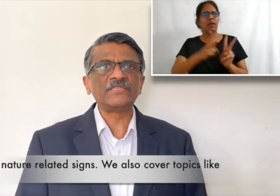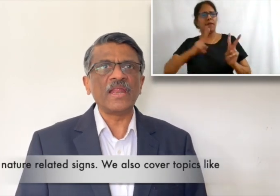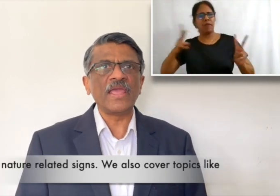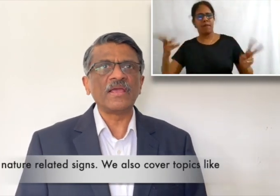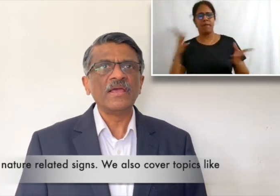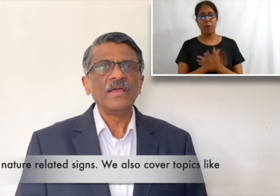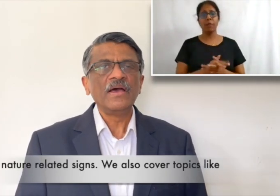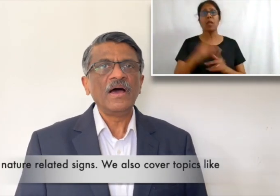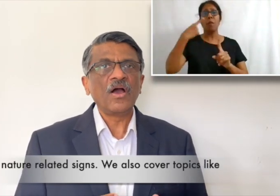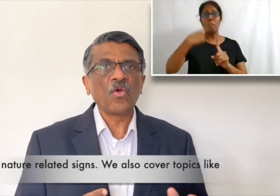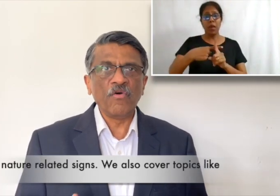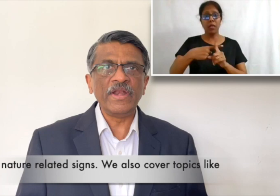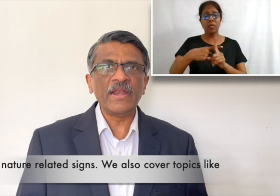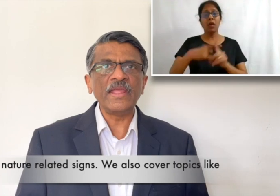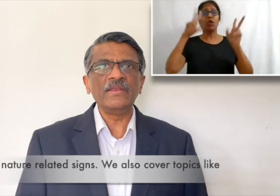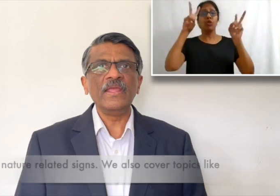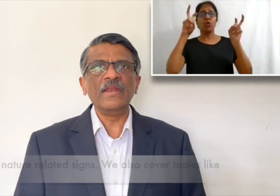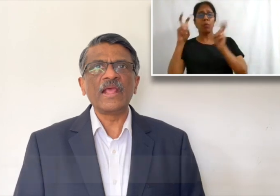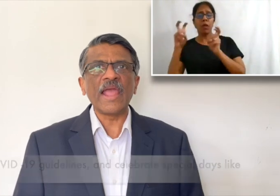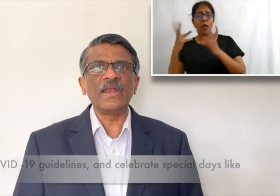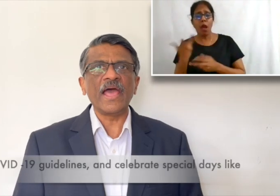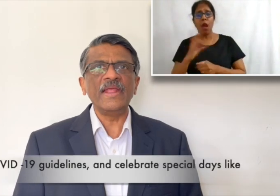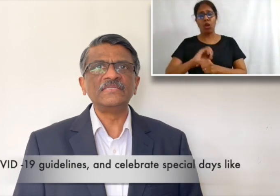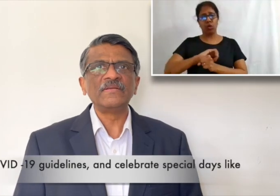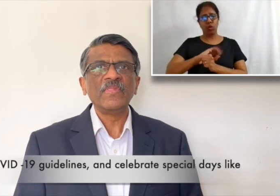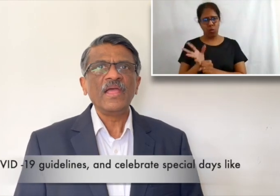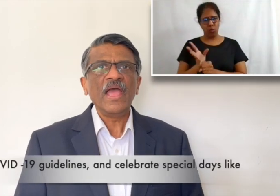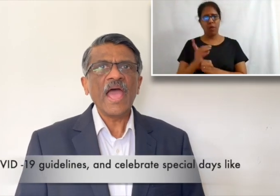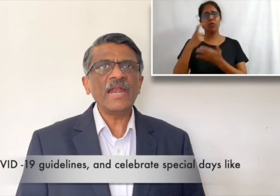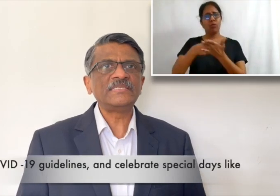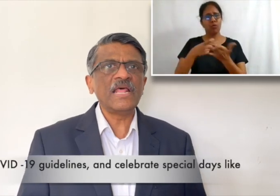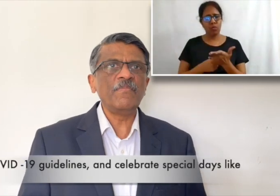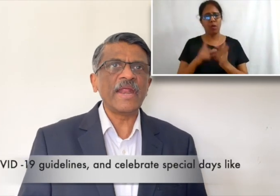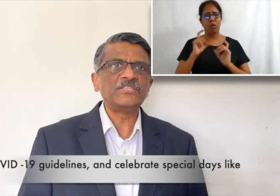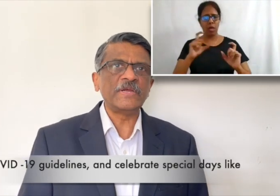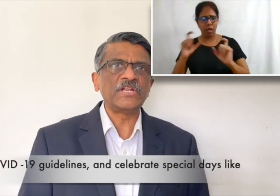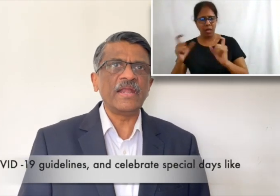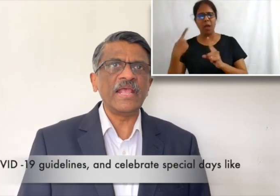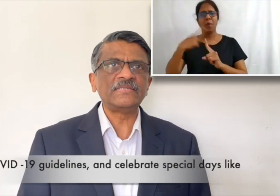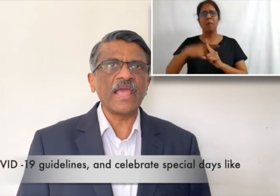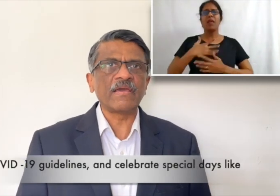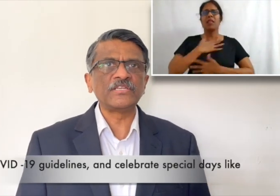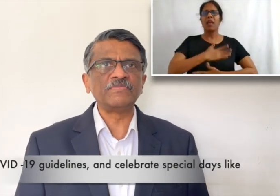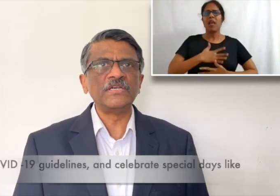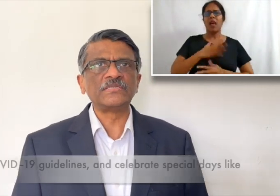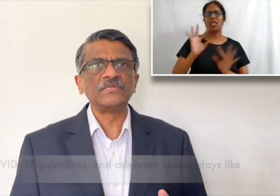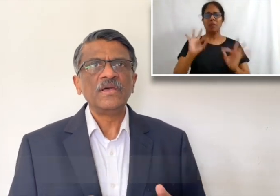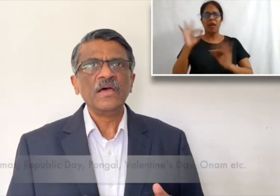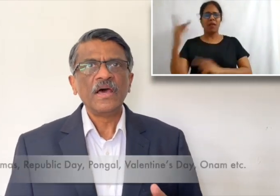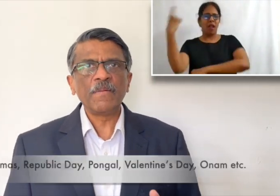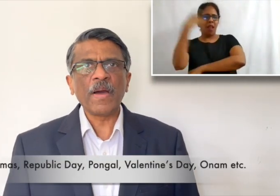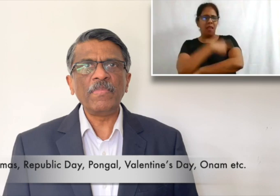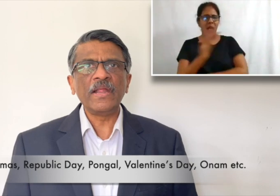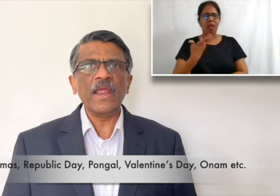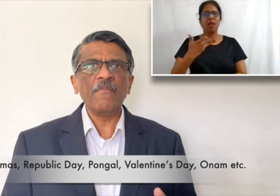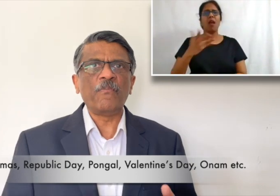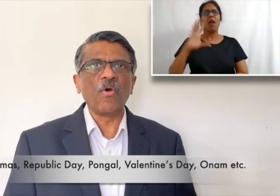like COVID-19 guidelines and celebrate special days like Christmas, Republic Day,